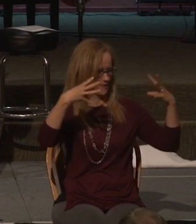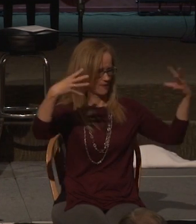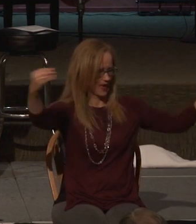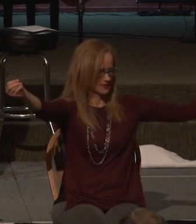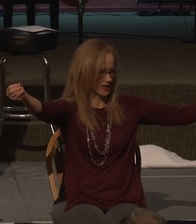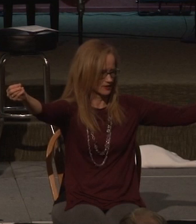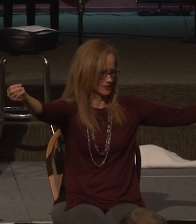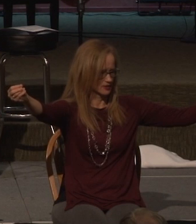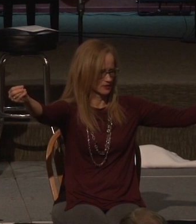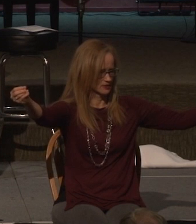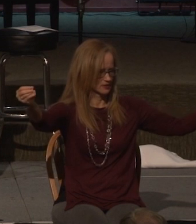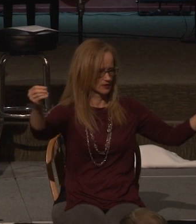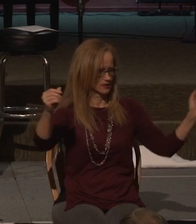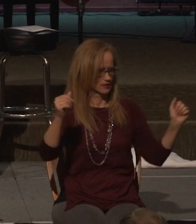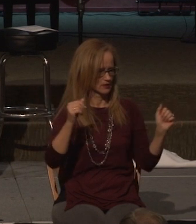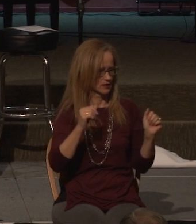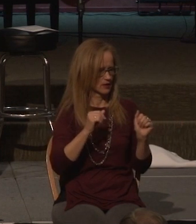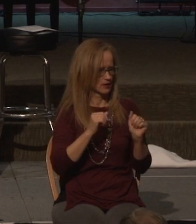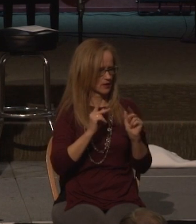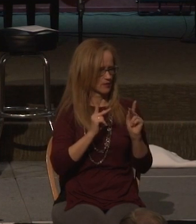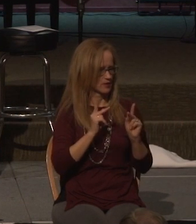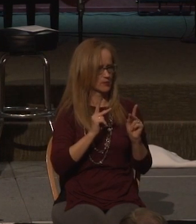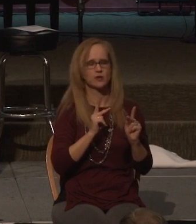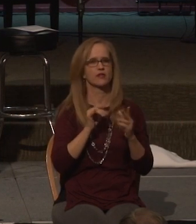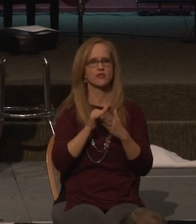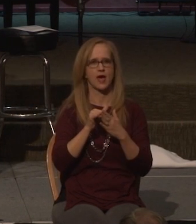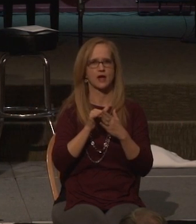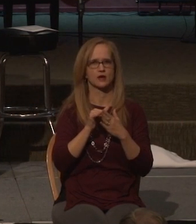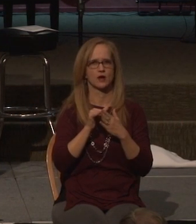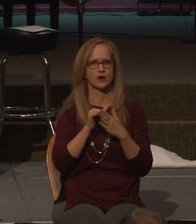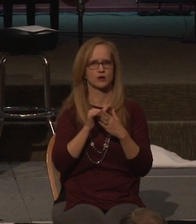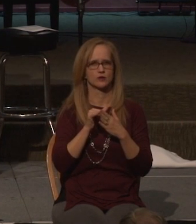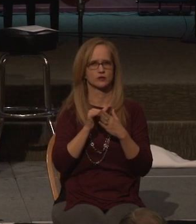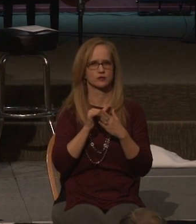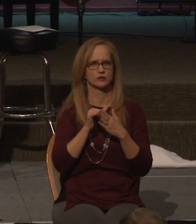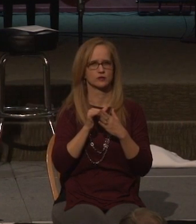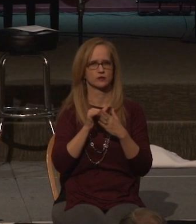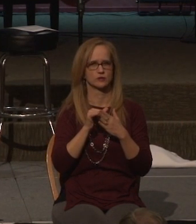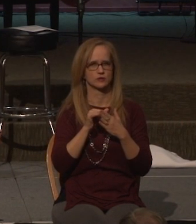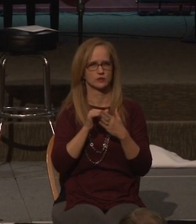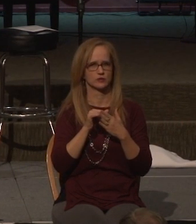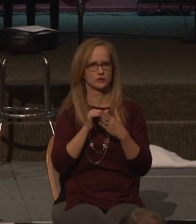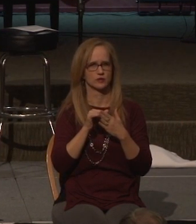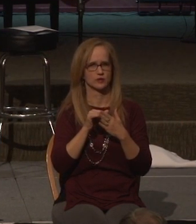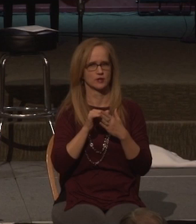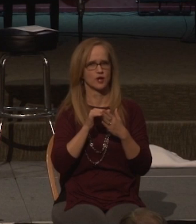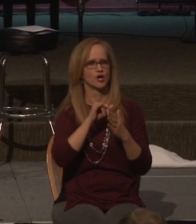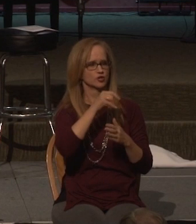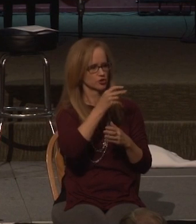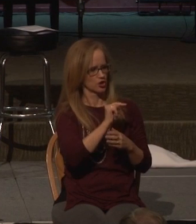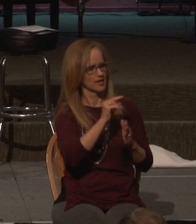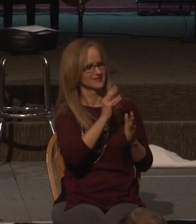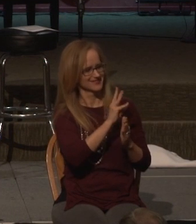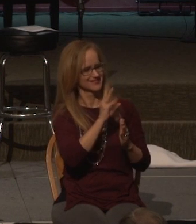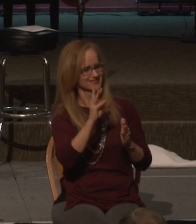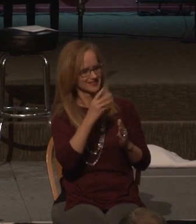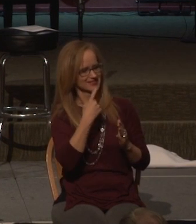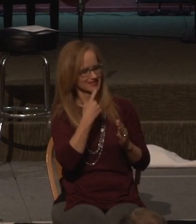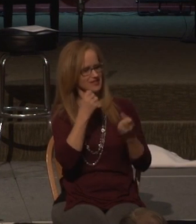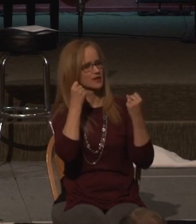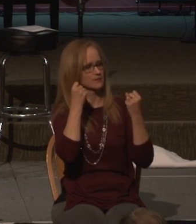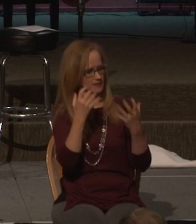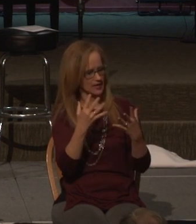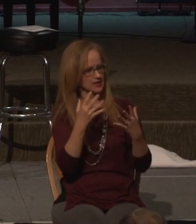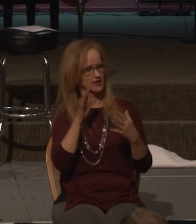who are starting to follow him. We're checking him out at that point. Here's what John 6 verse 66 says. Is after this, many of